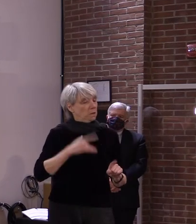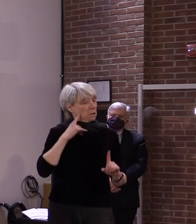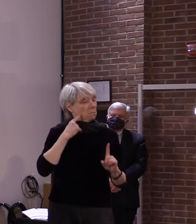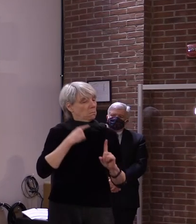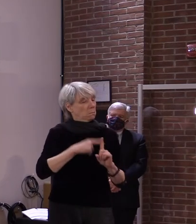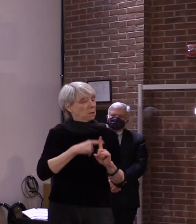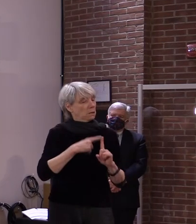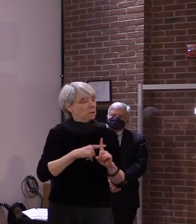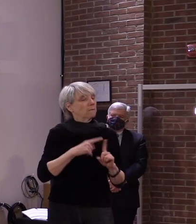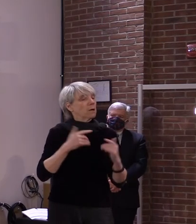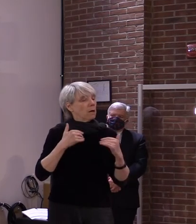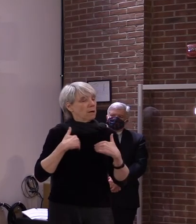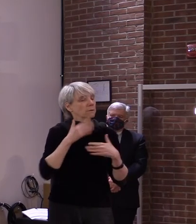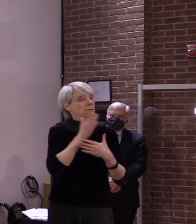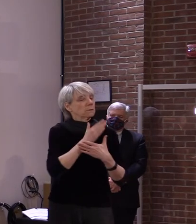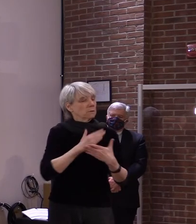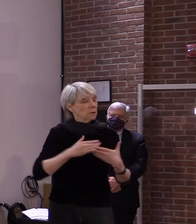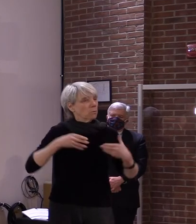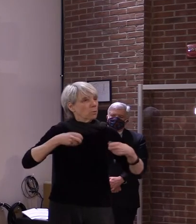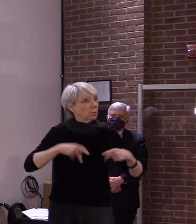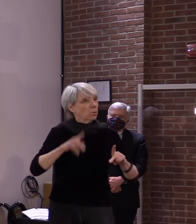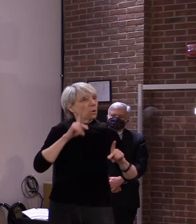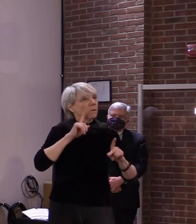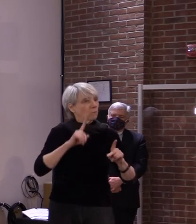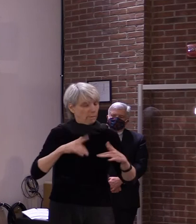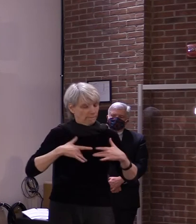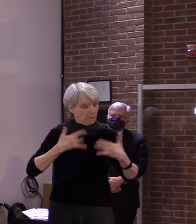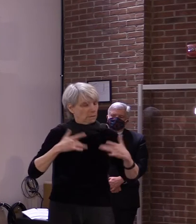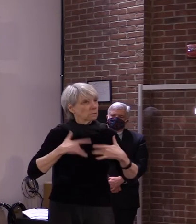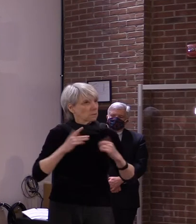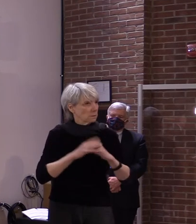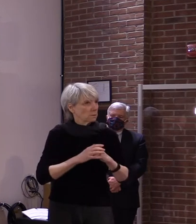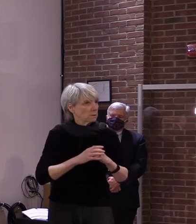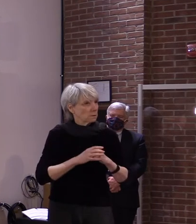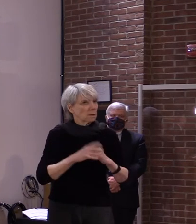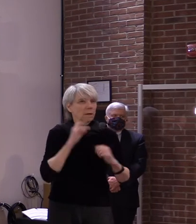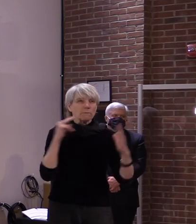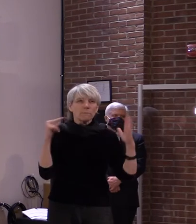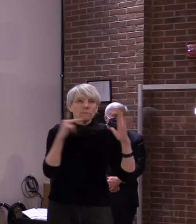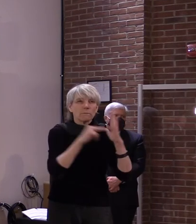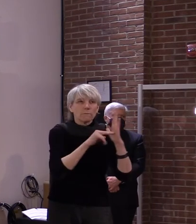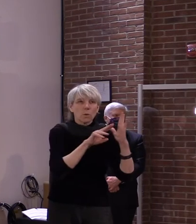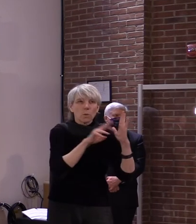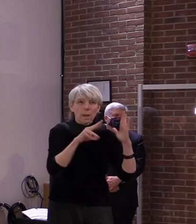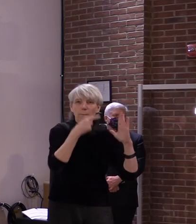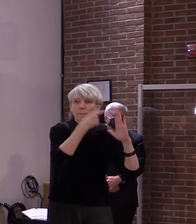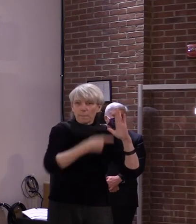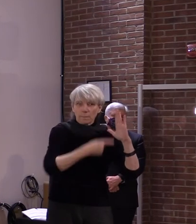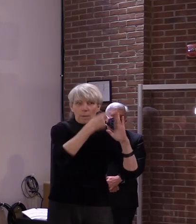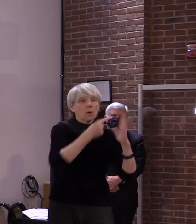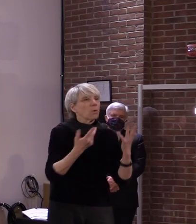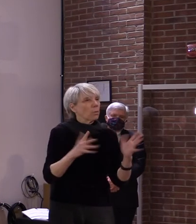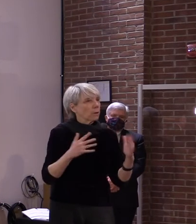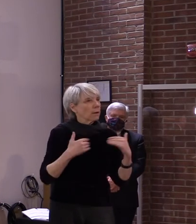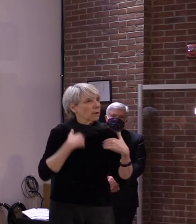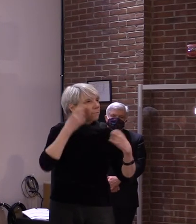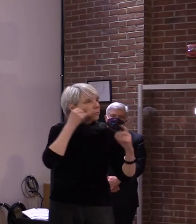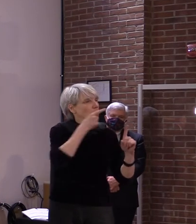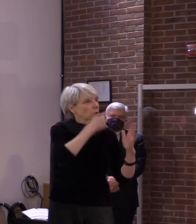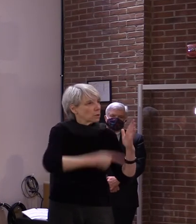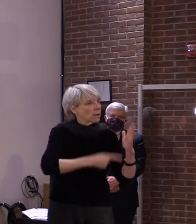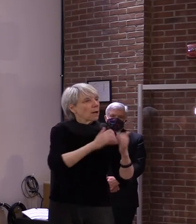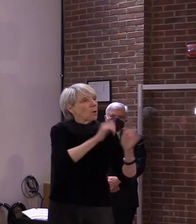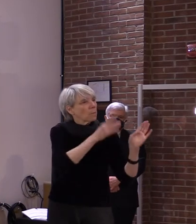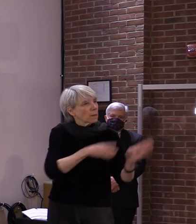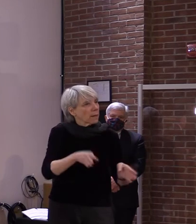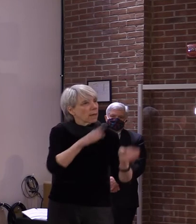this time um with a current event guidance in place again that's on our website and we are encouraging event planners to continue to